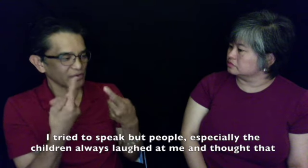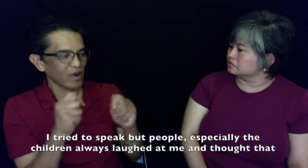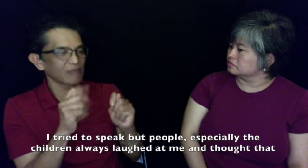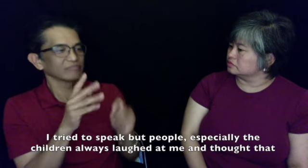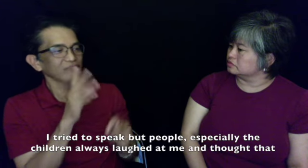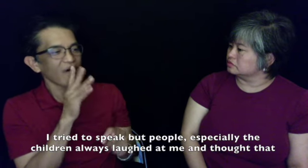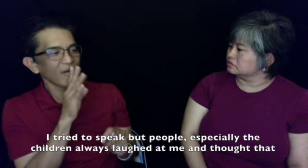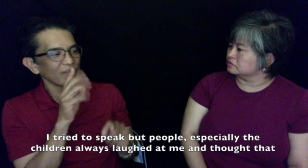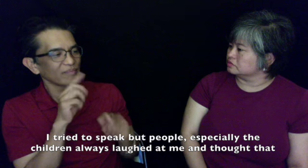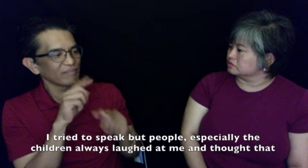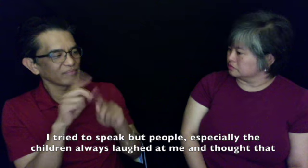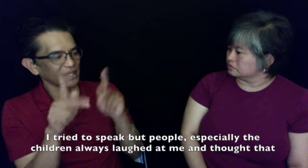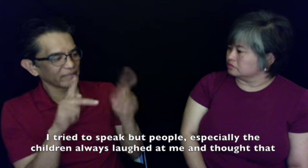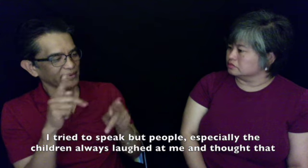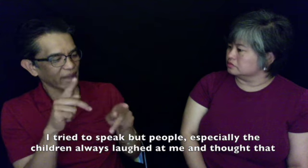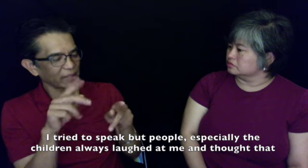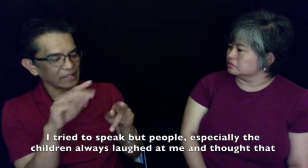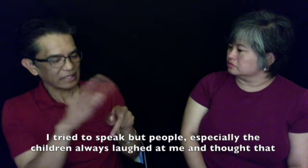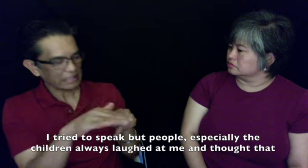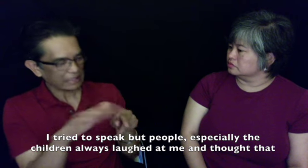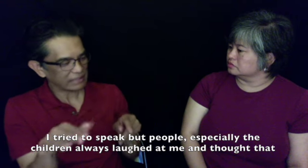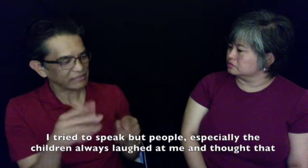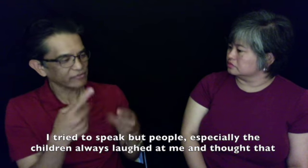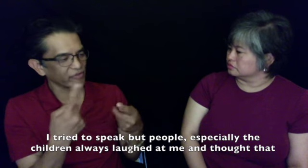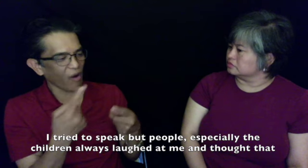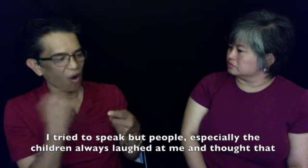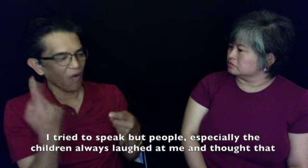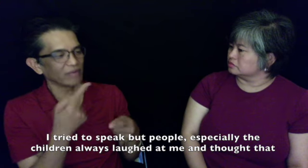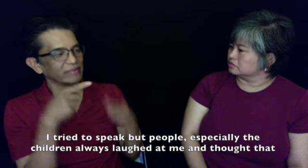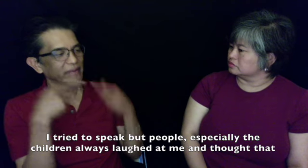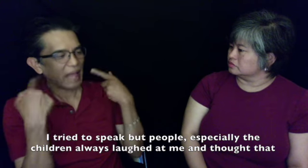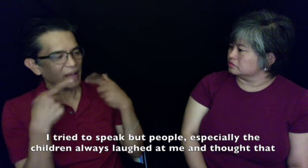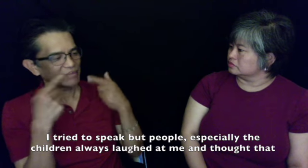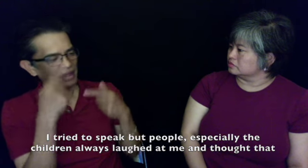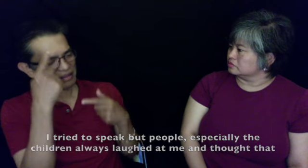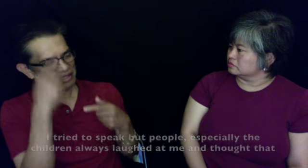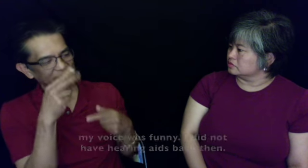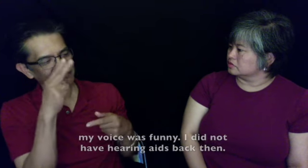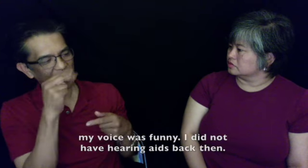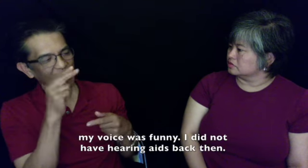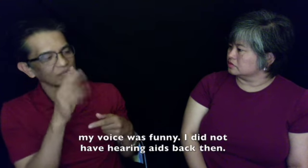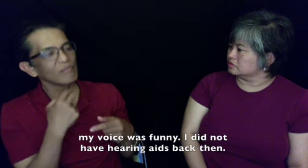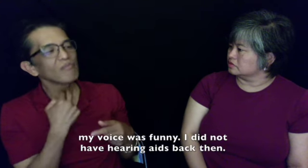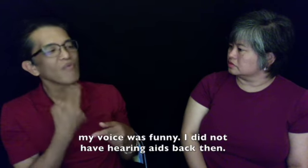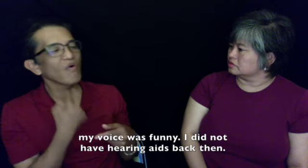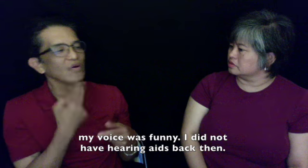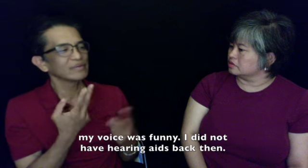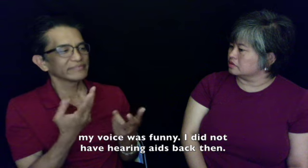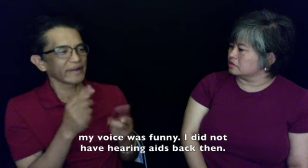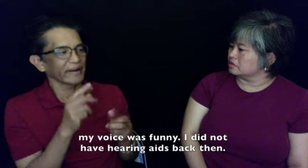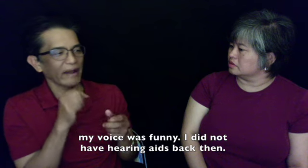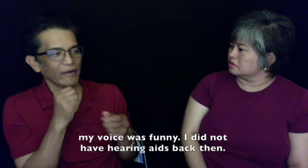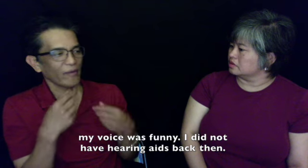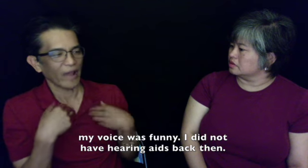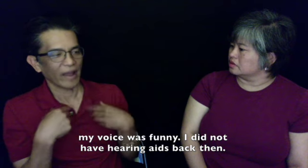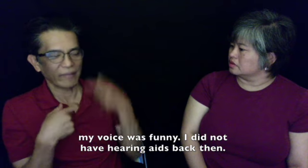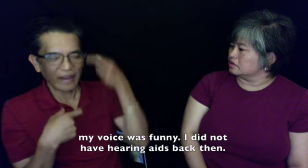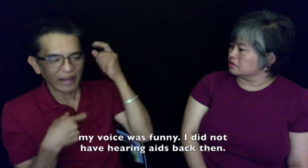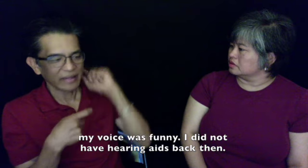I tried to speak, but people, especially the children, always laughed at me and thought that my voice was funny. I did not